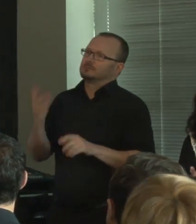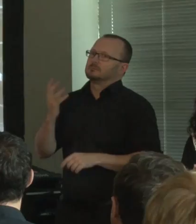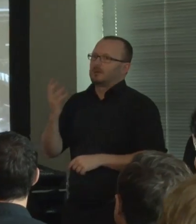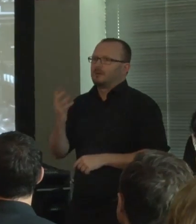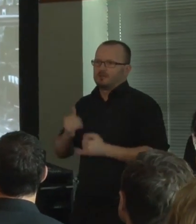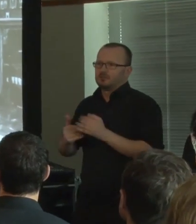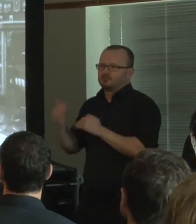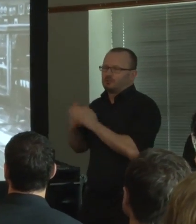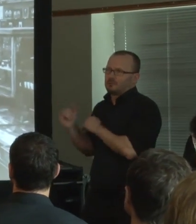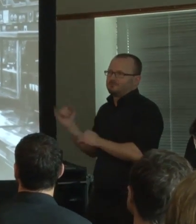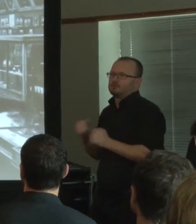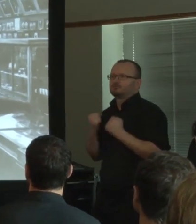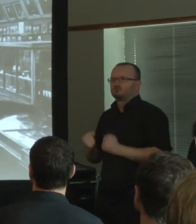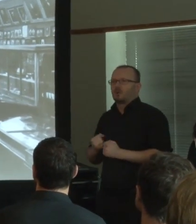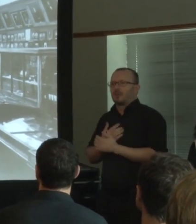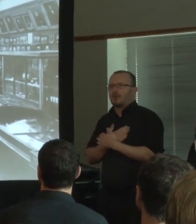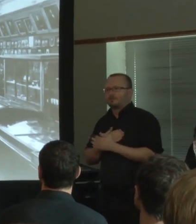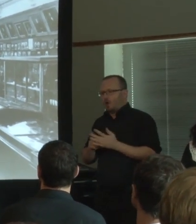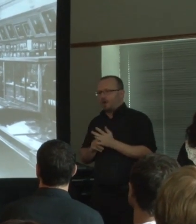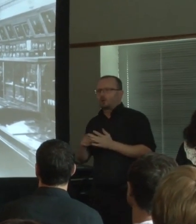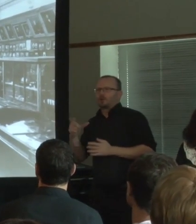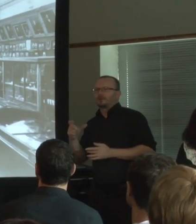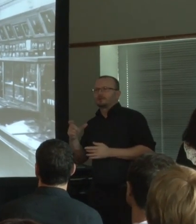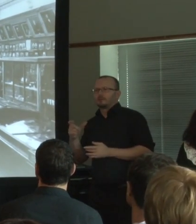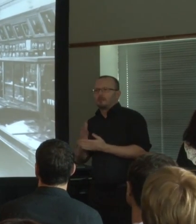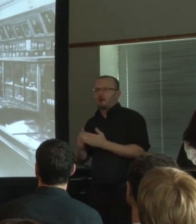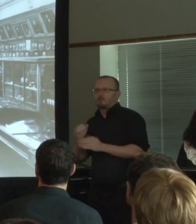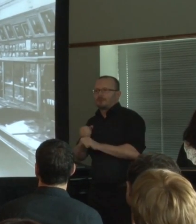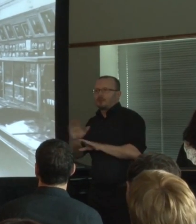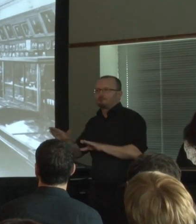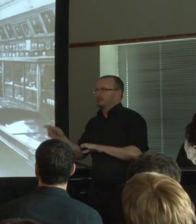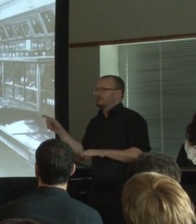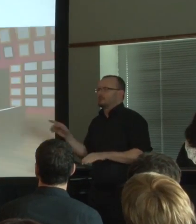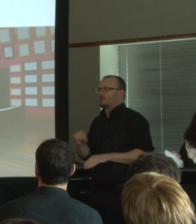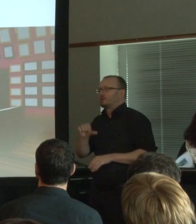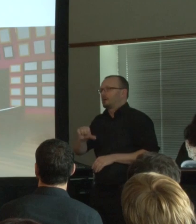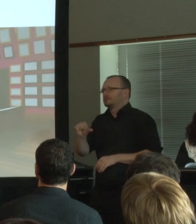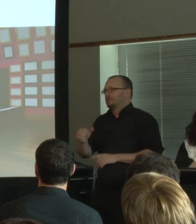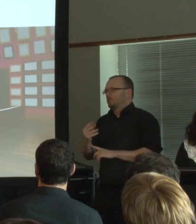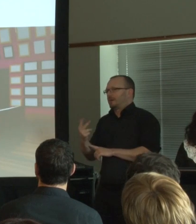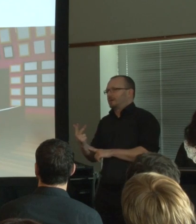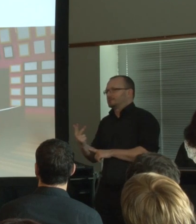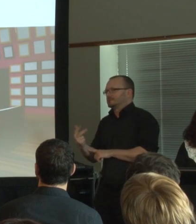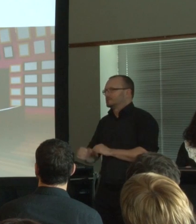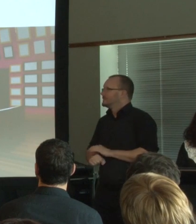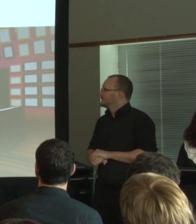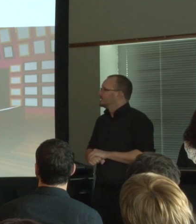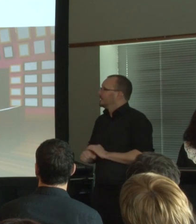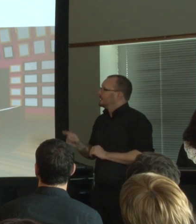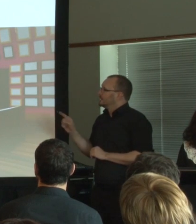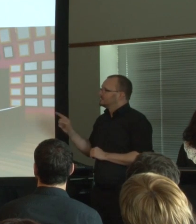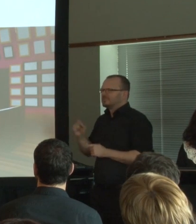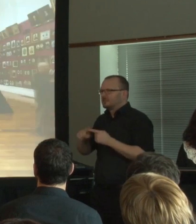very loved, a real iconic piece in the gallery. This is it from 1948. This is at a